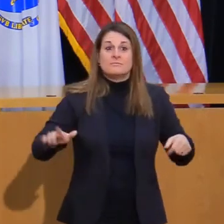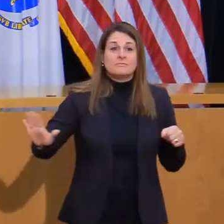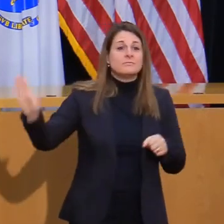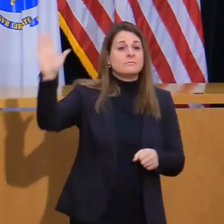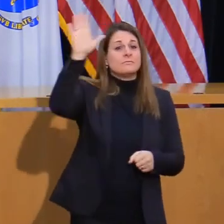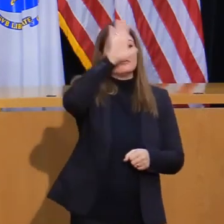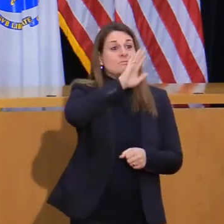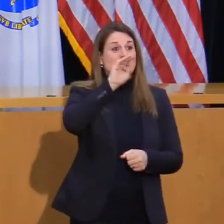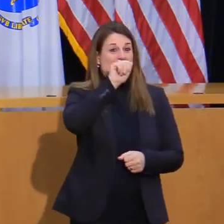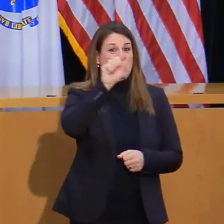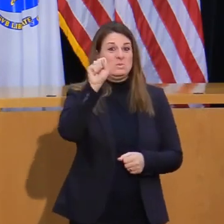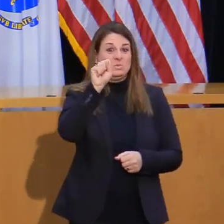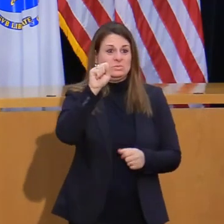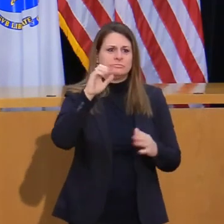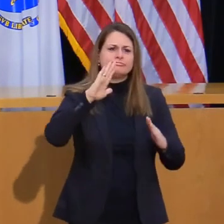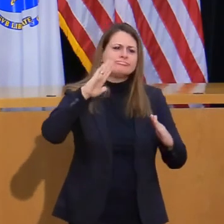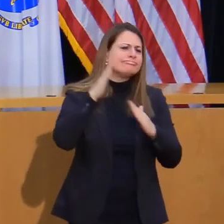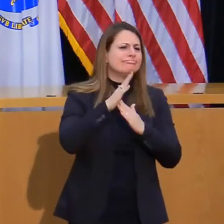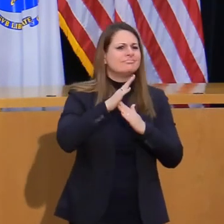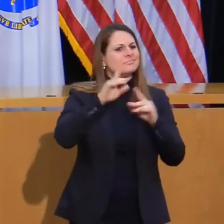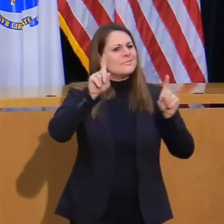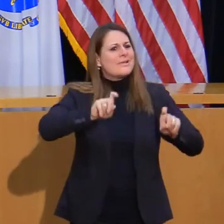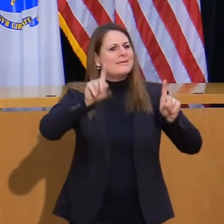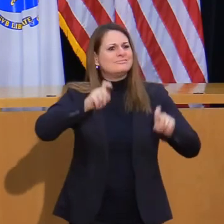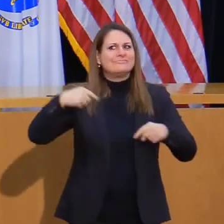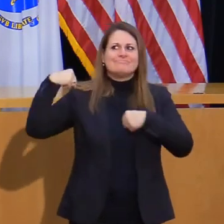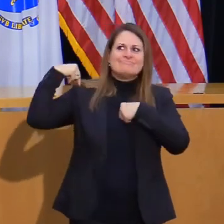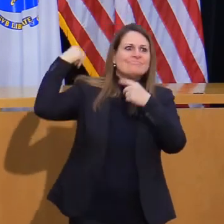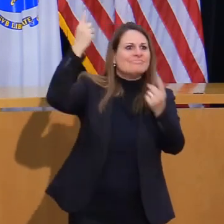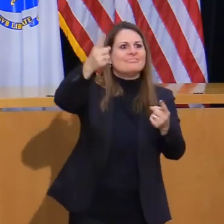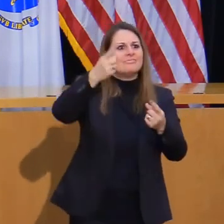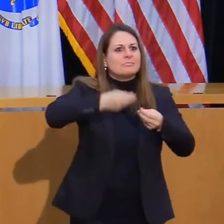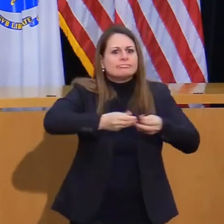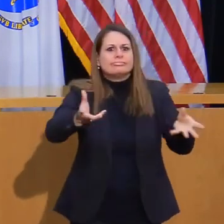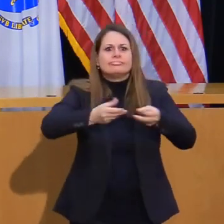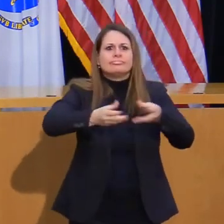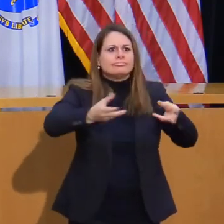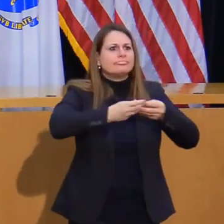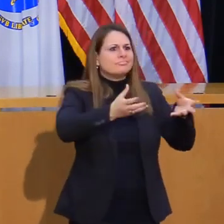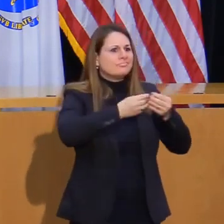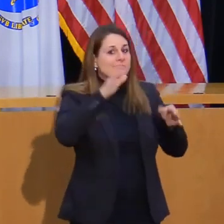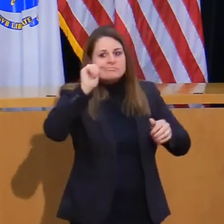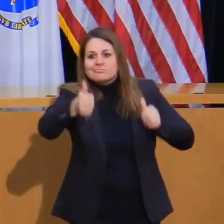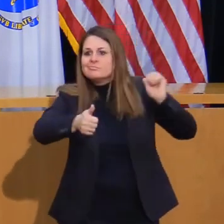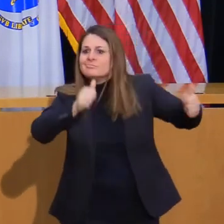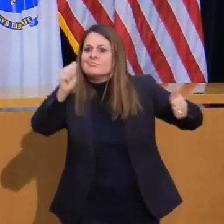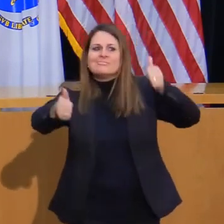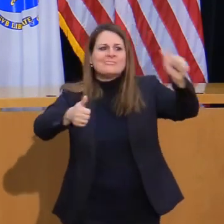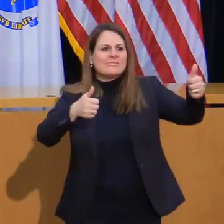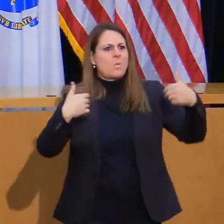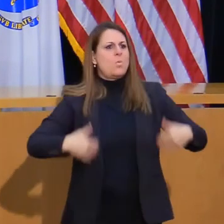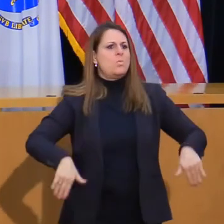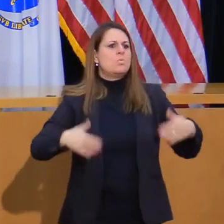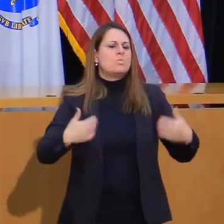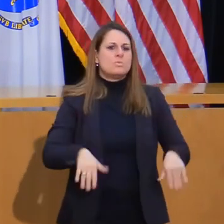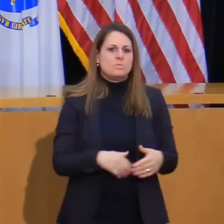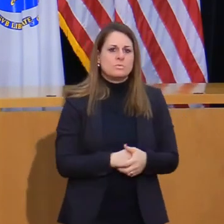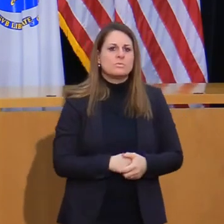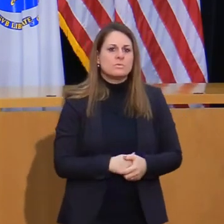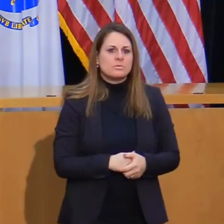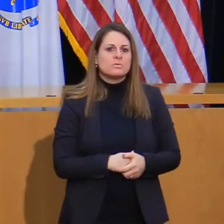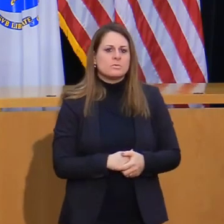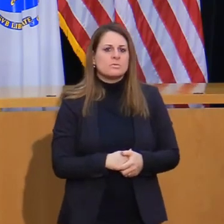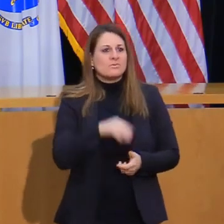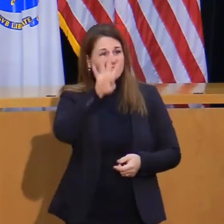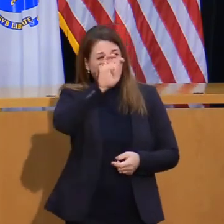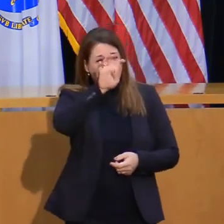a massive testing infrastructure here in the Commonwealth, with over 400 sites available to be tested.